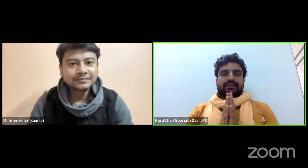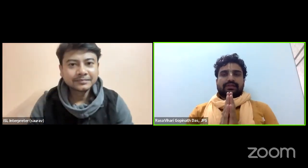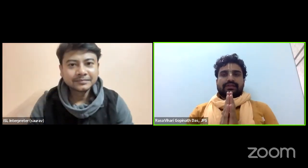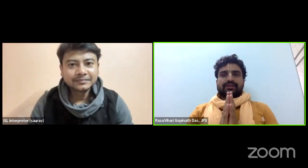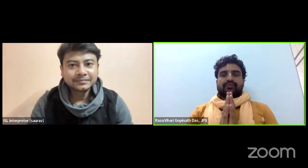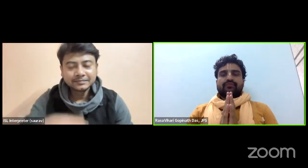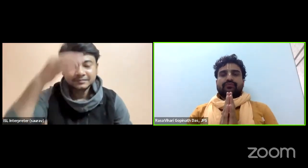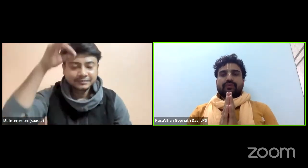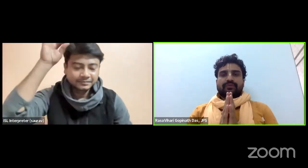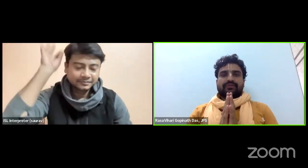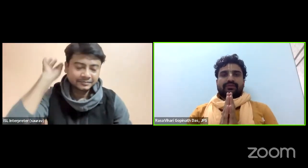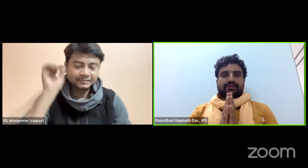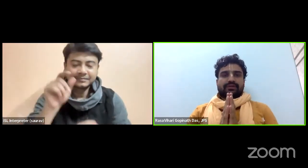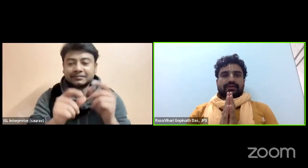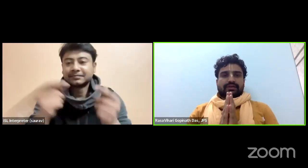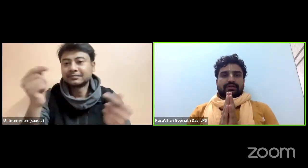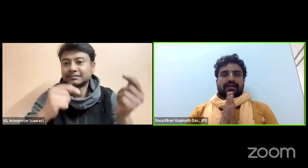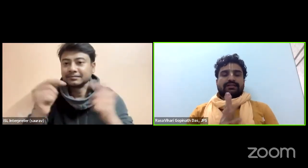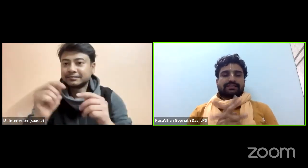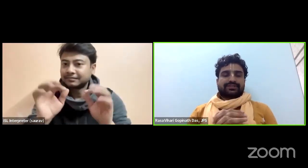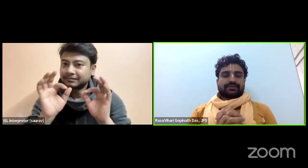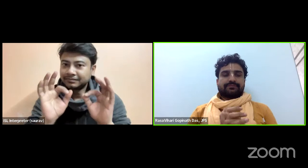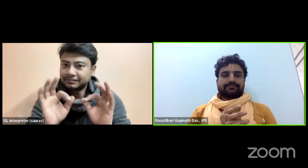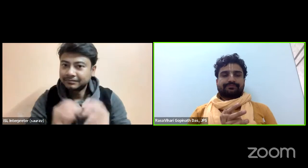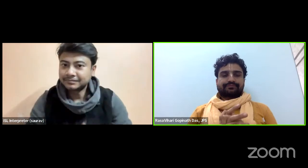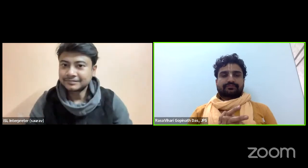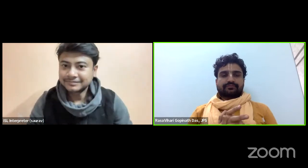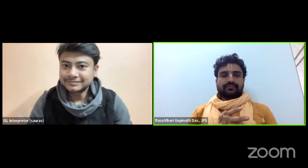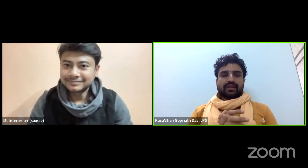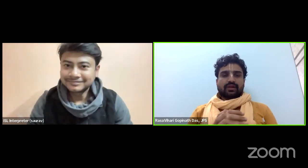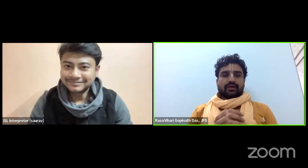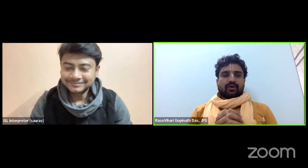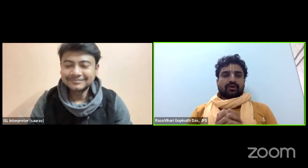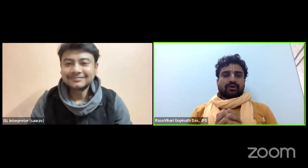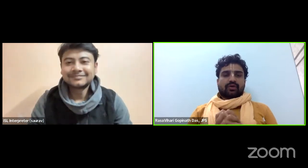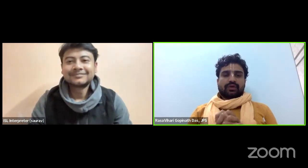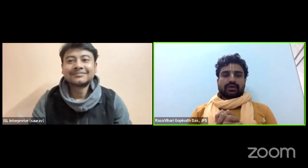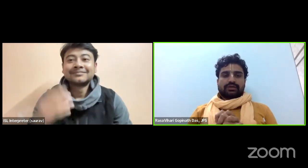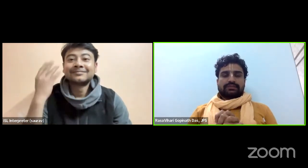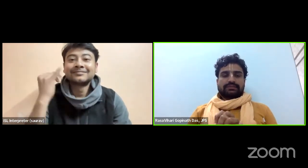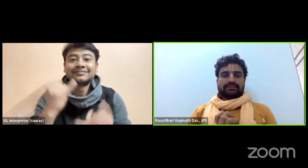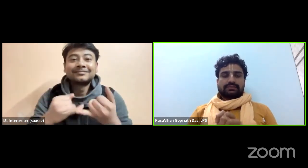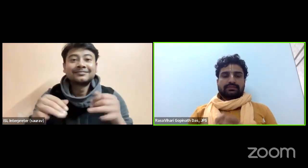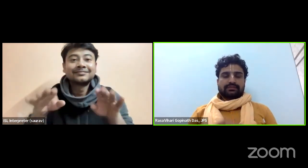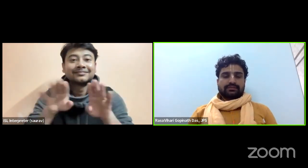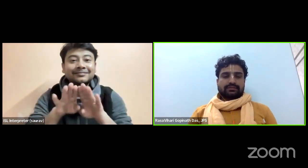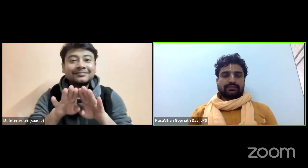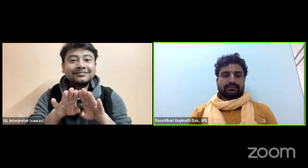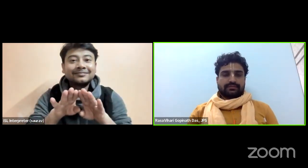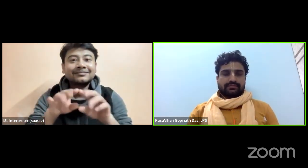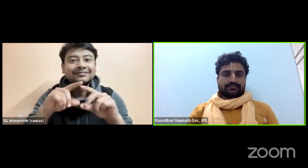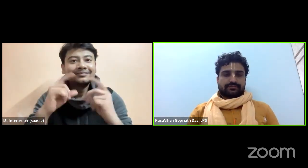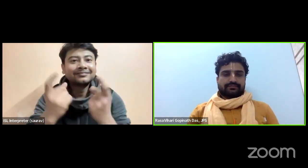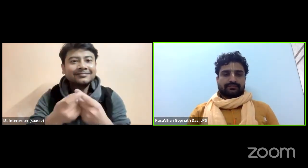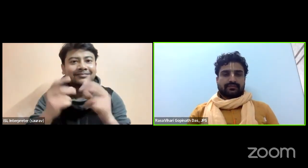We will continue from our last session on Gauranga.